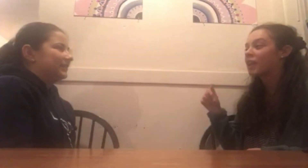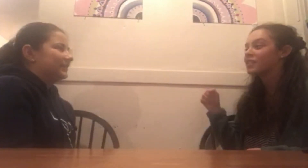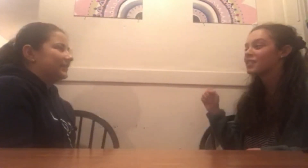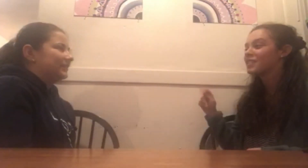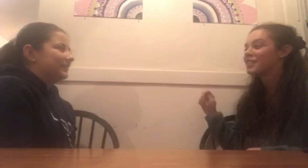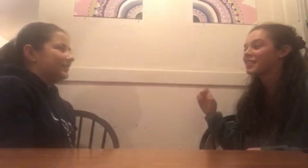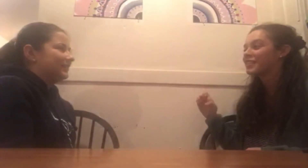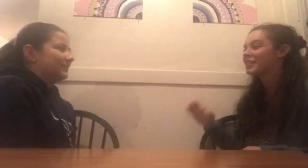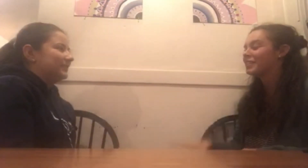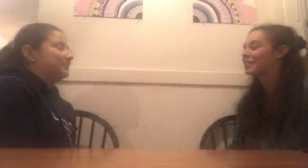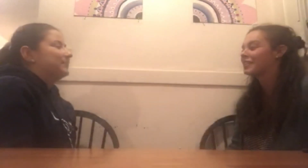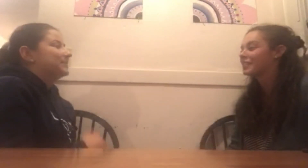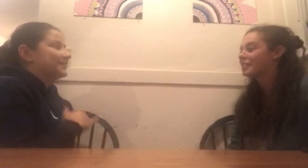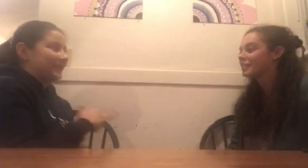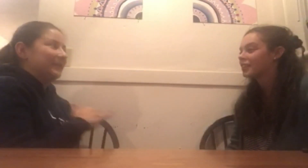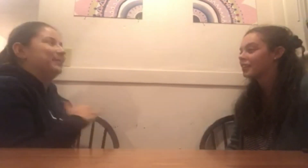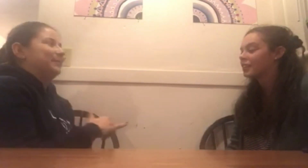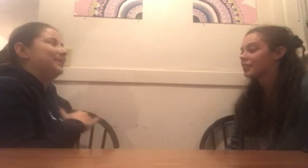toothpaste. Same.